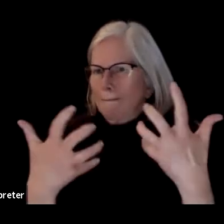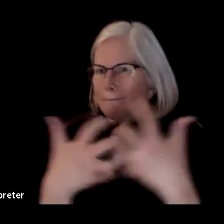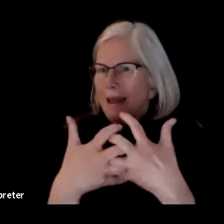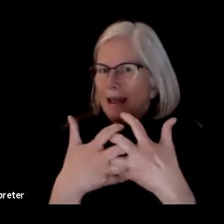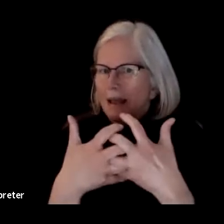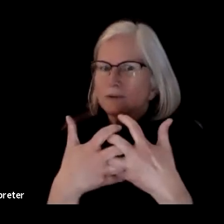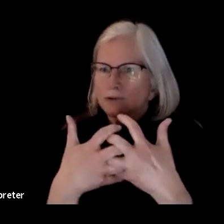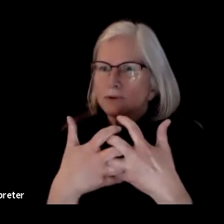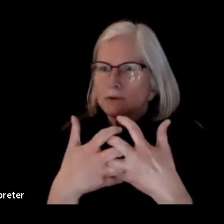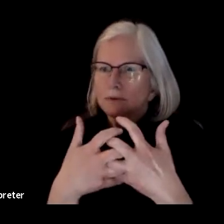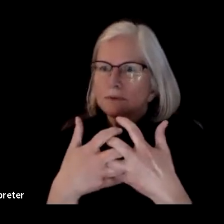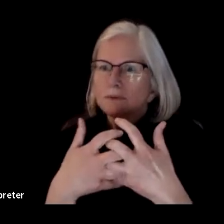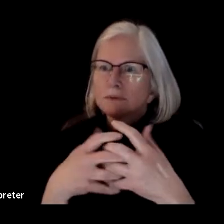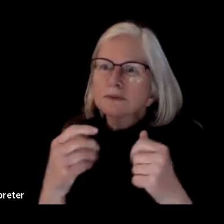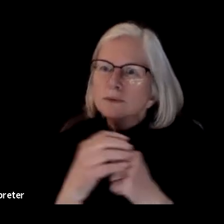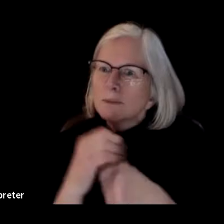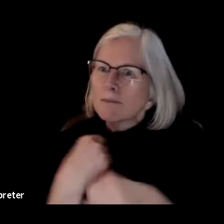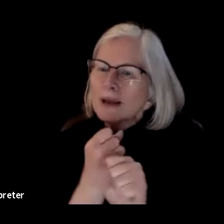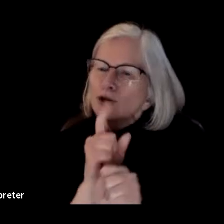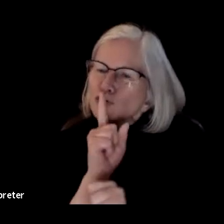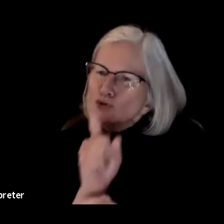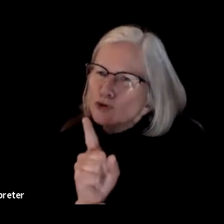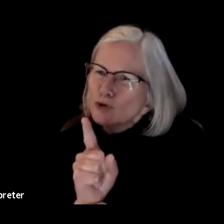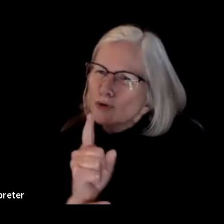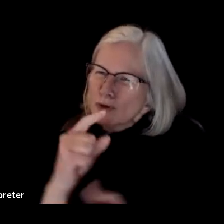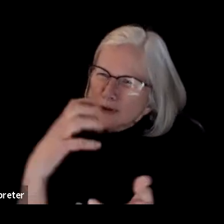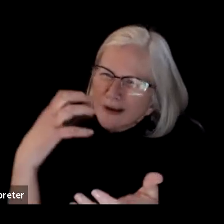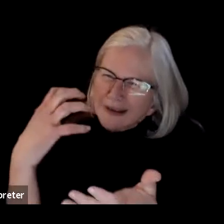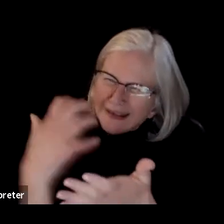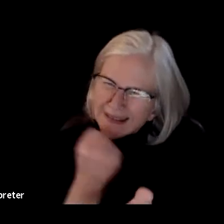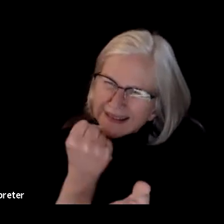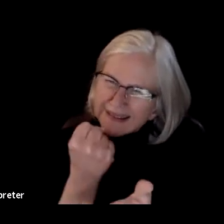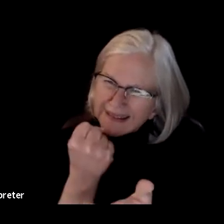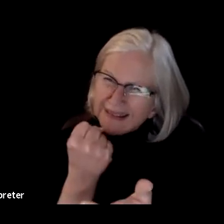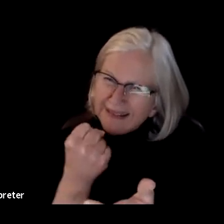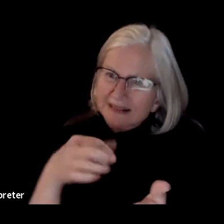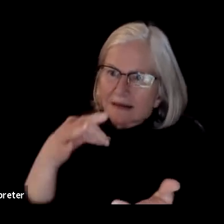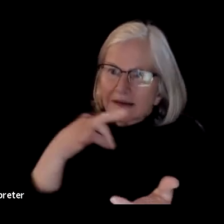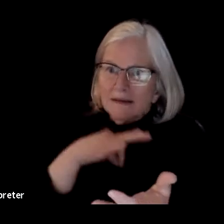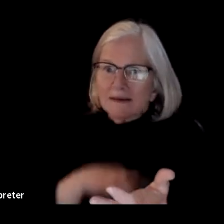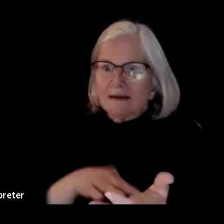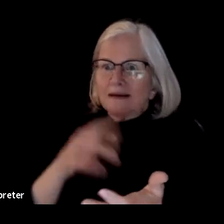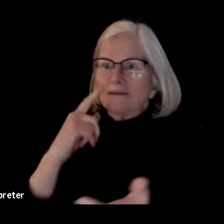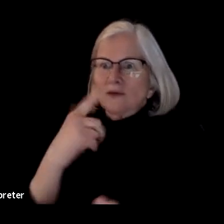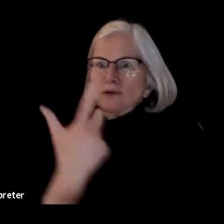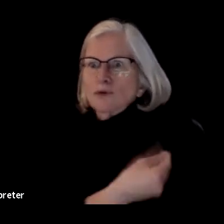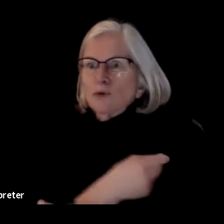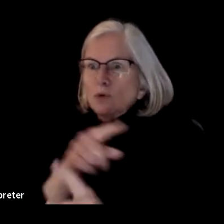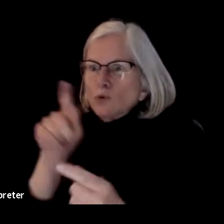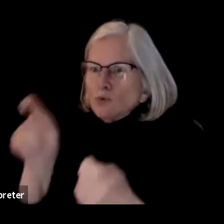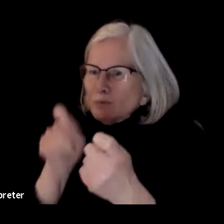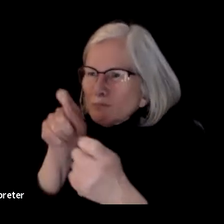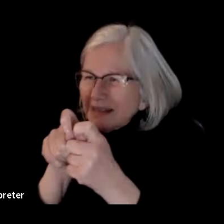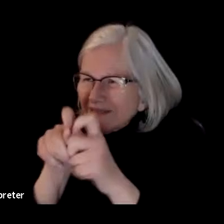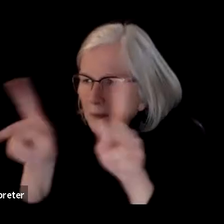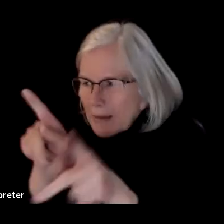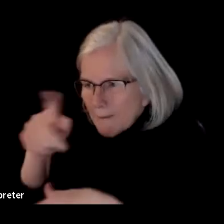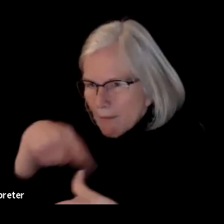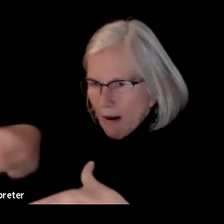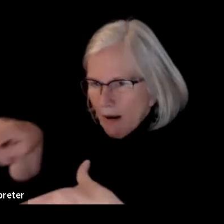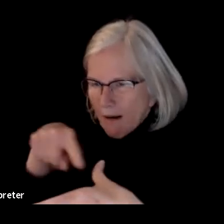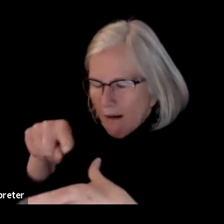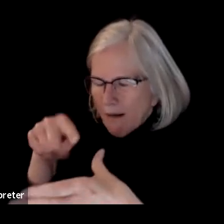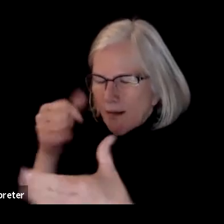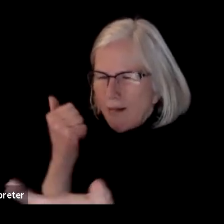we're trying to maximize the benefits of the population, of the vaccine to a particular population, but the vaccine will be used across